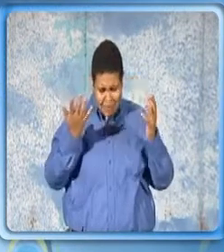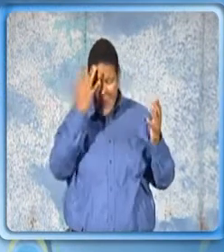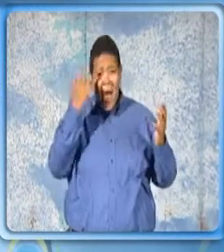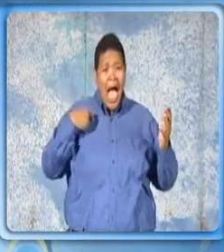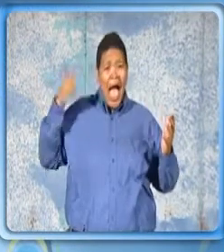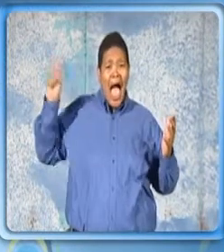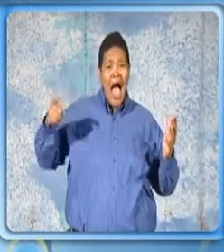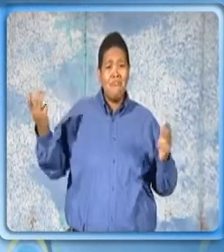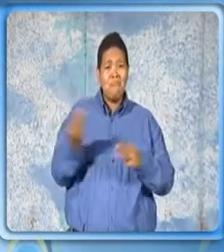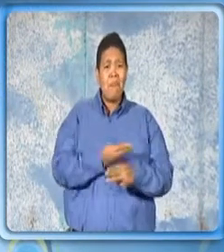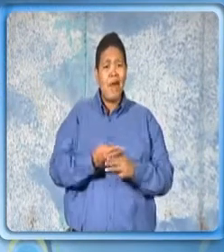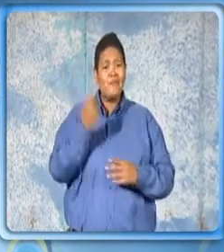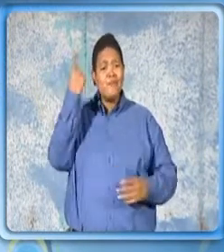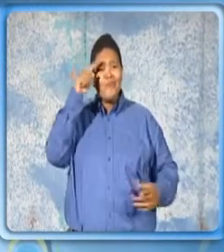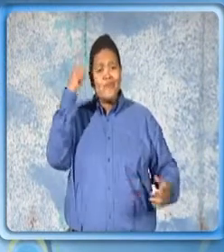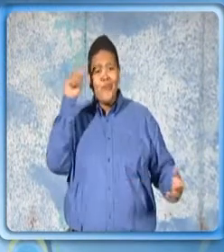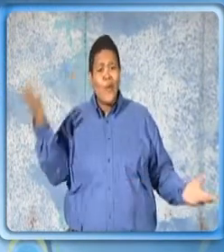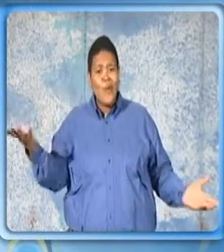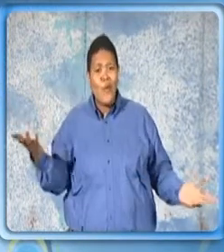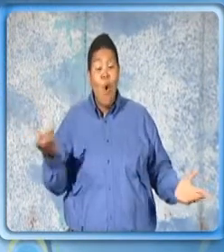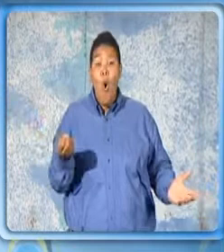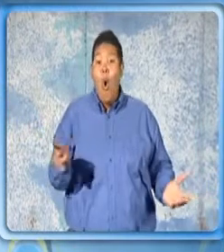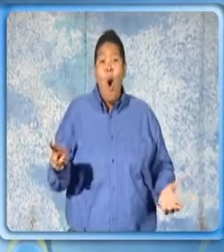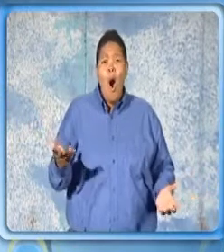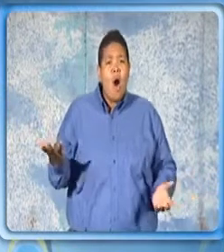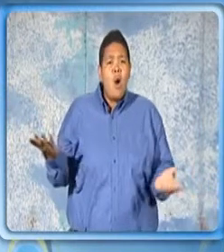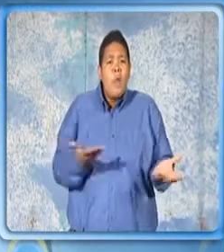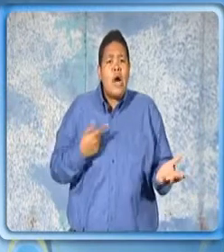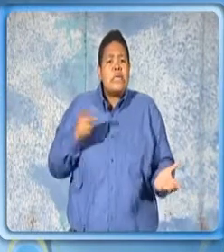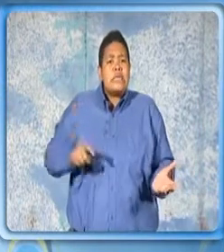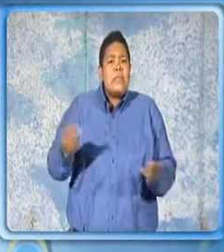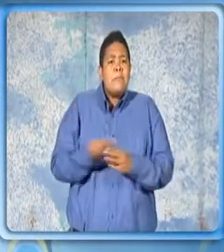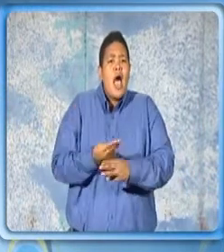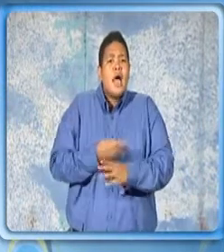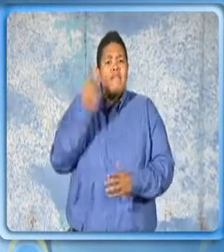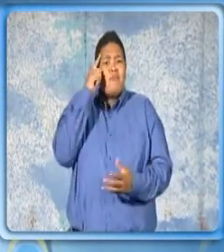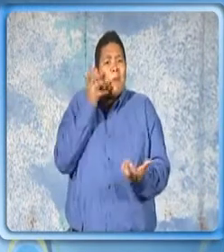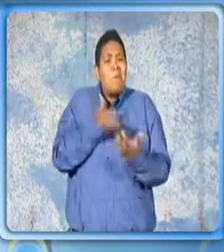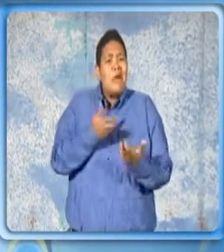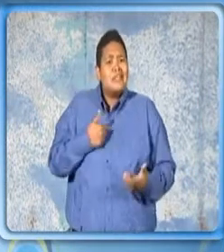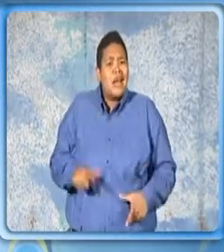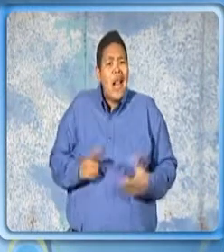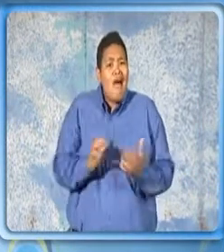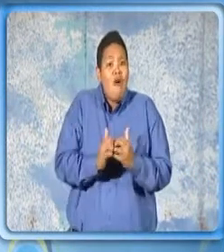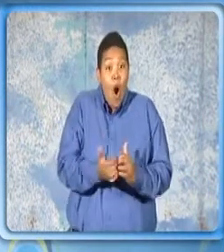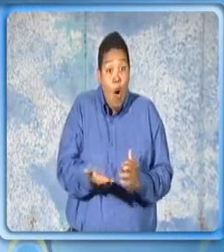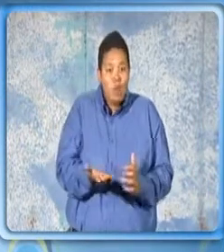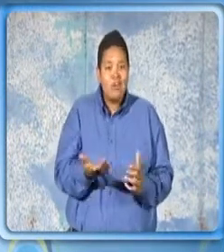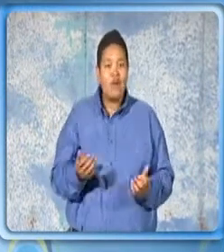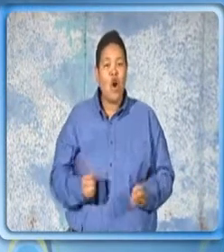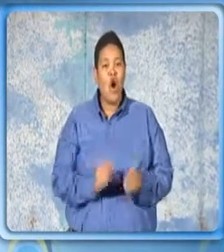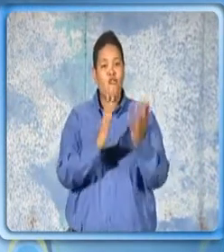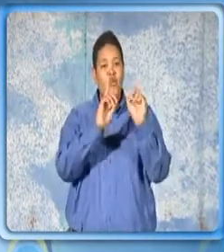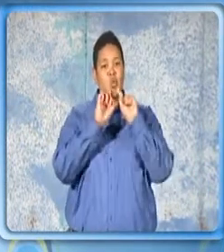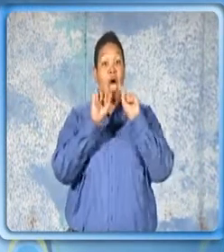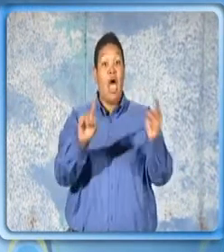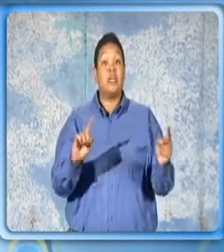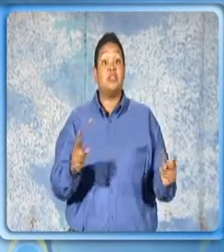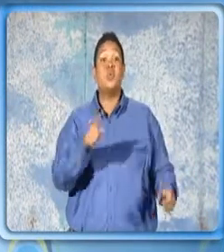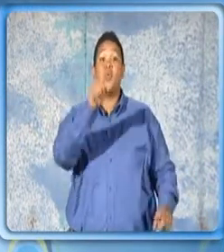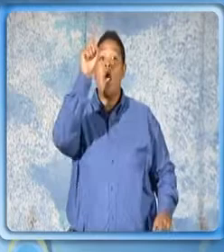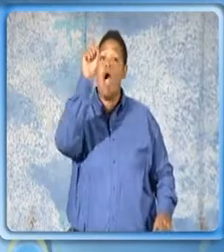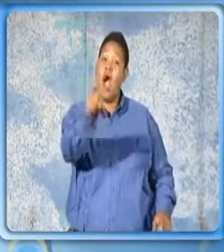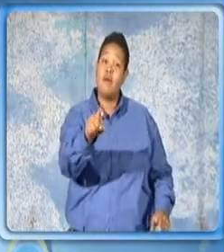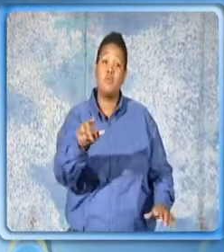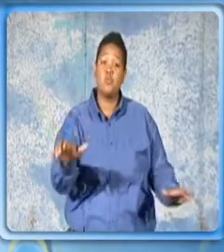have to do math? Or, what do I need math for? Only to be confronted with the answer, you have to